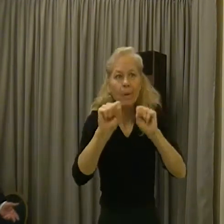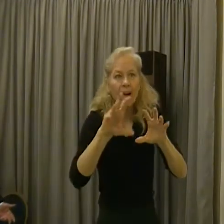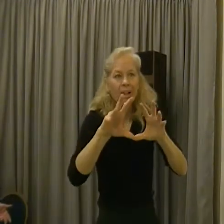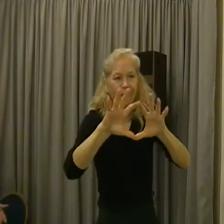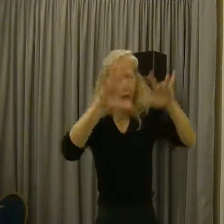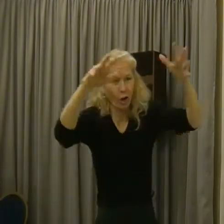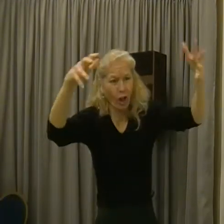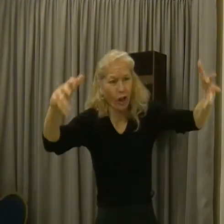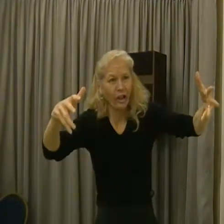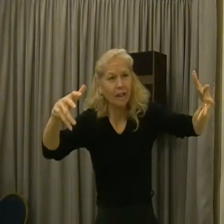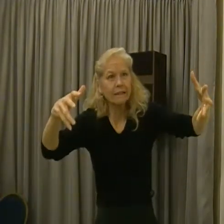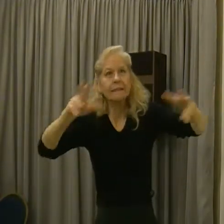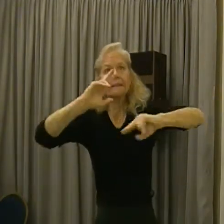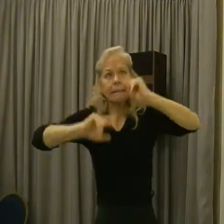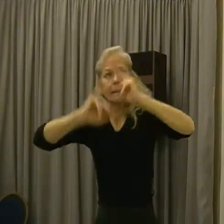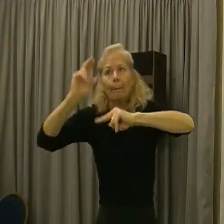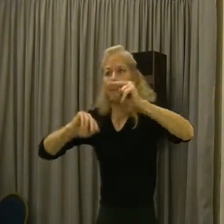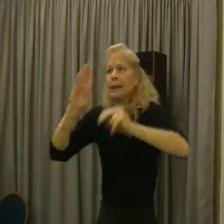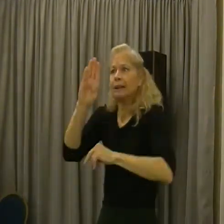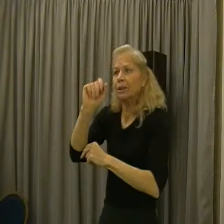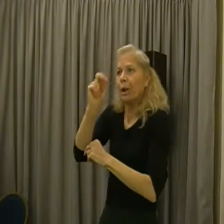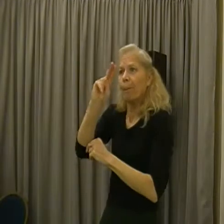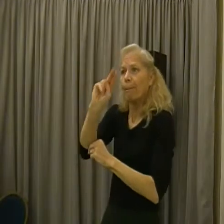soul, take my ease, eat, drink, and be merry.